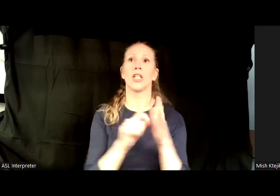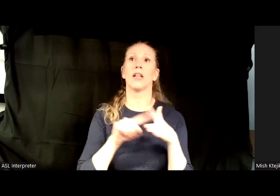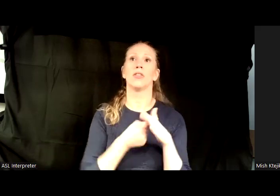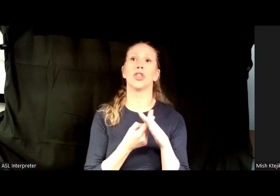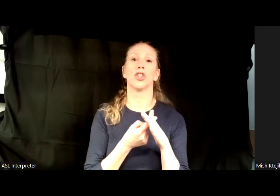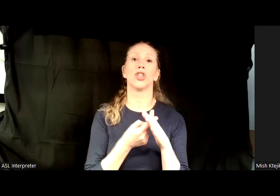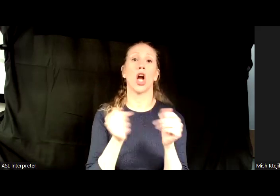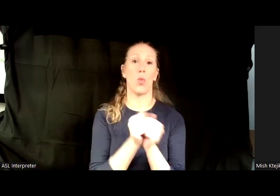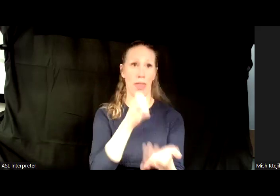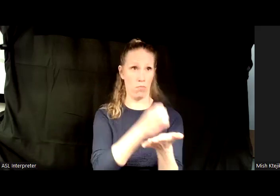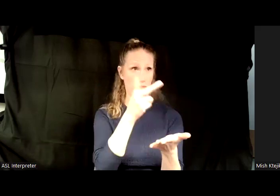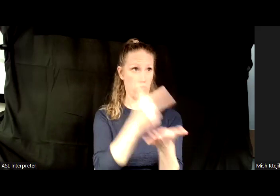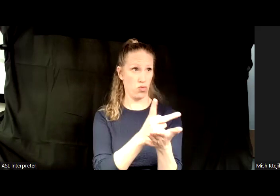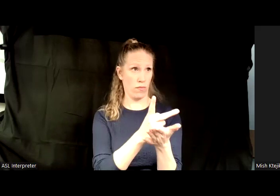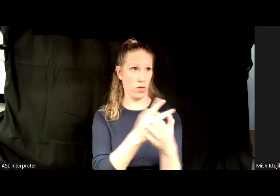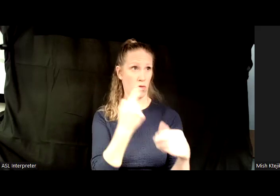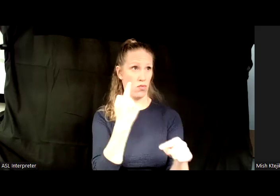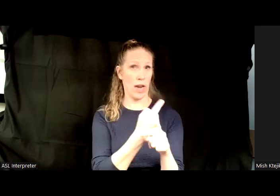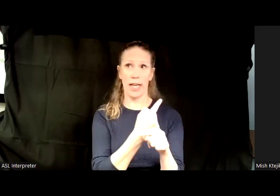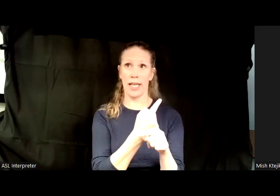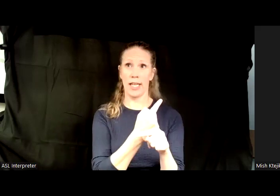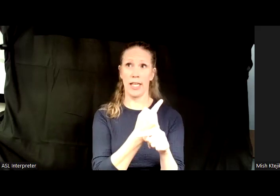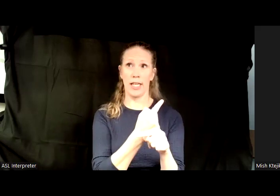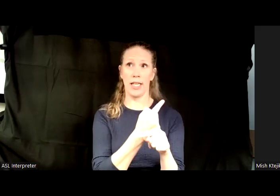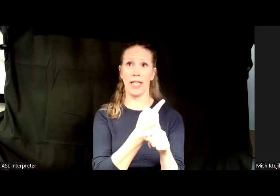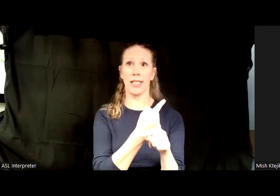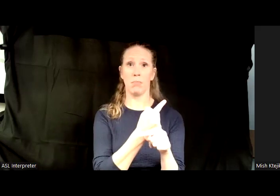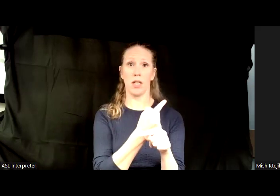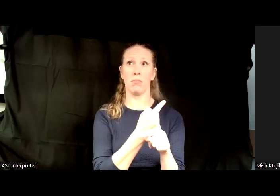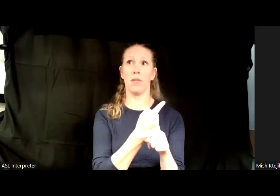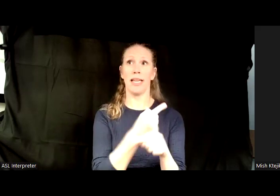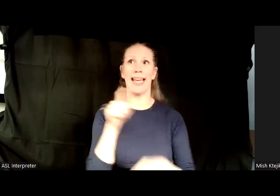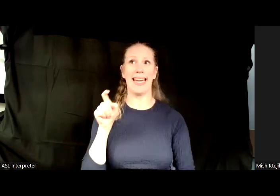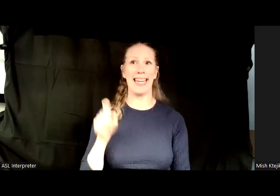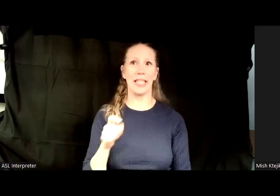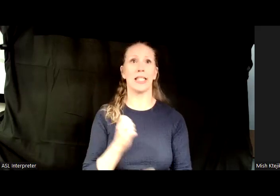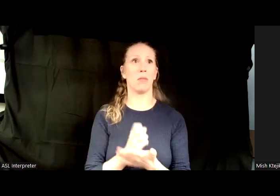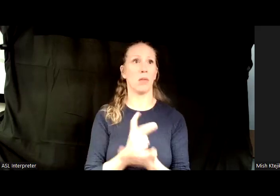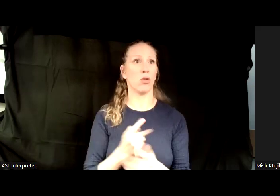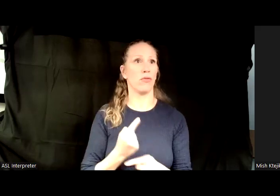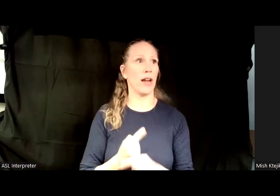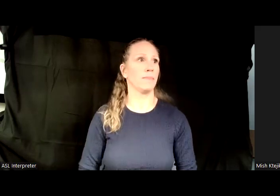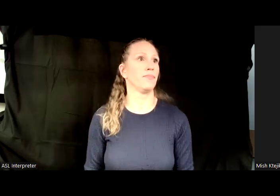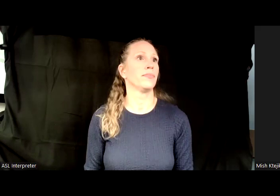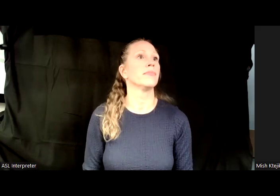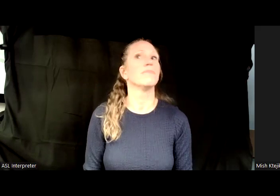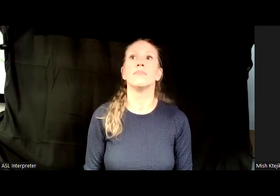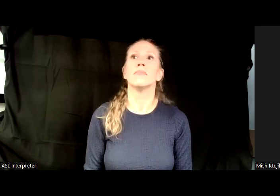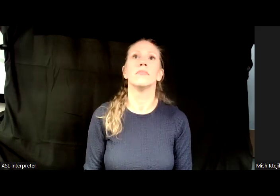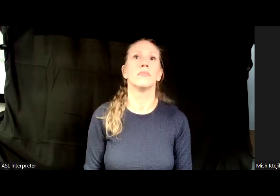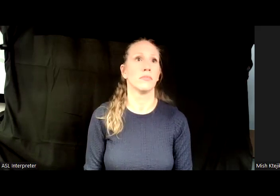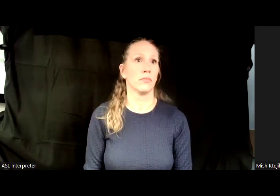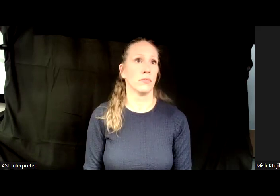Okay, so I'm going to start with the agenda. It has been approved, is that correct? It needs